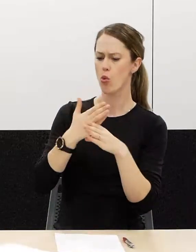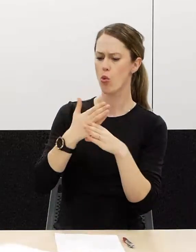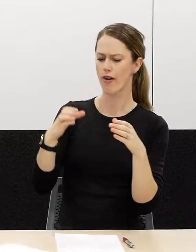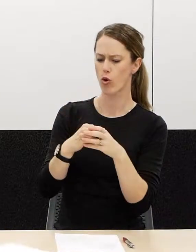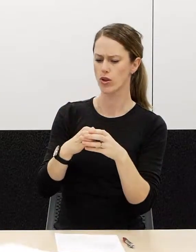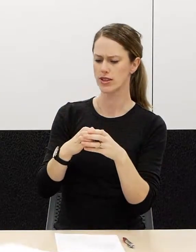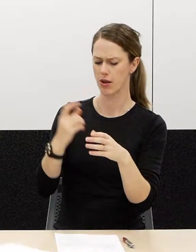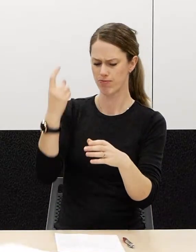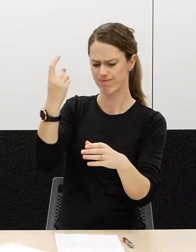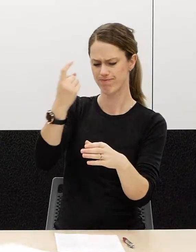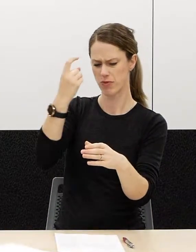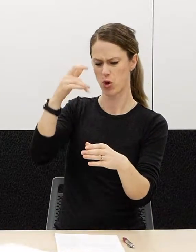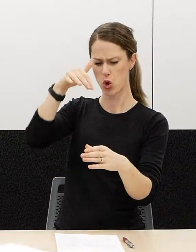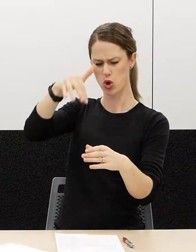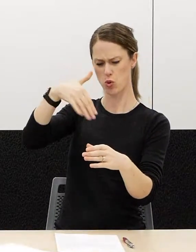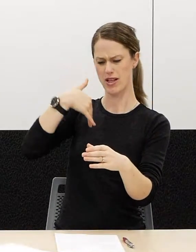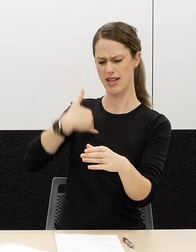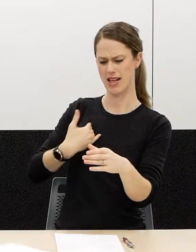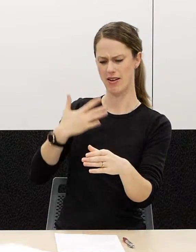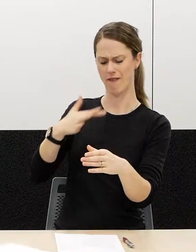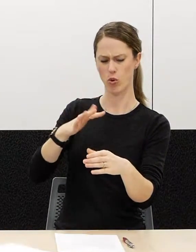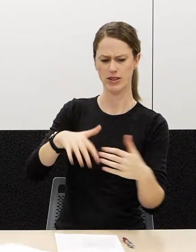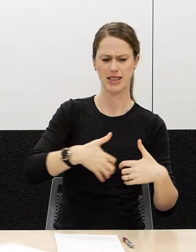this agency and action plan?